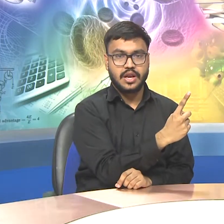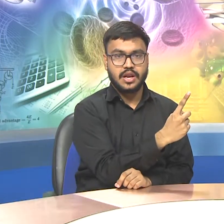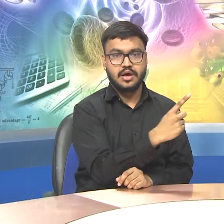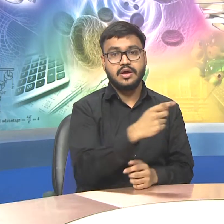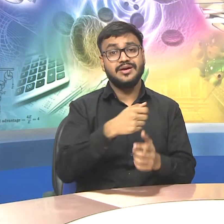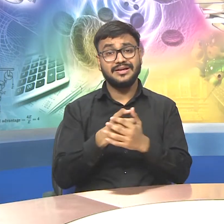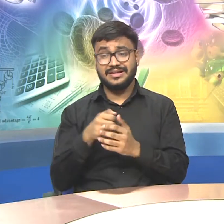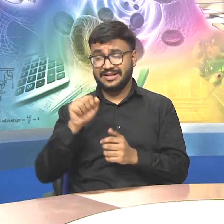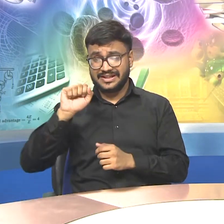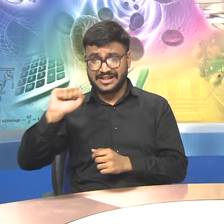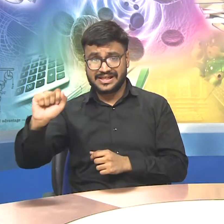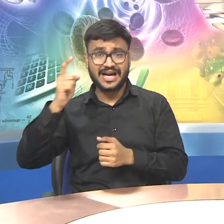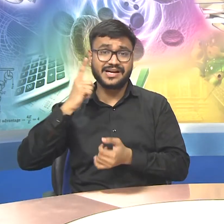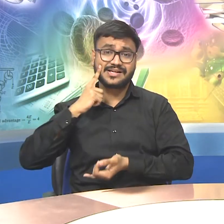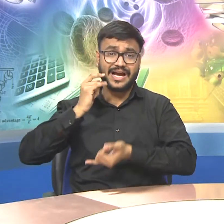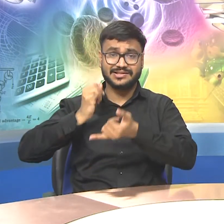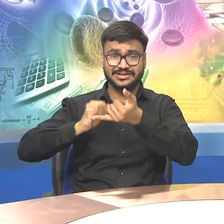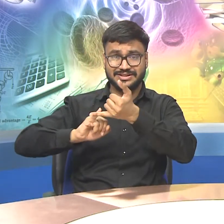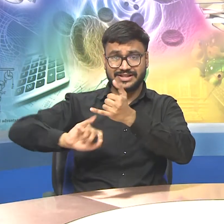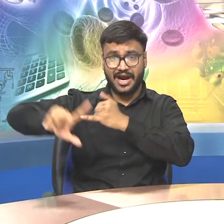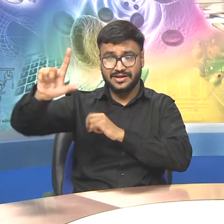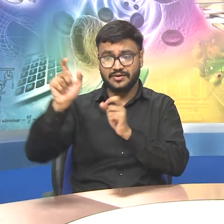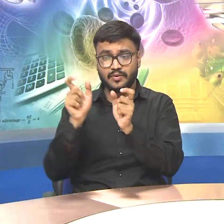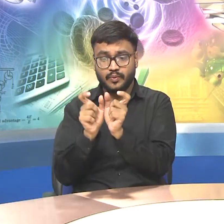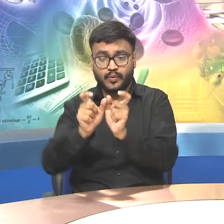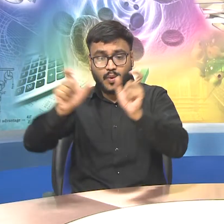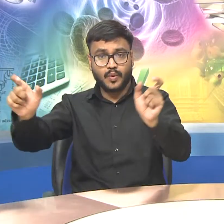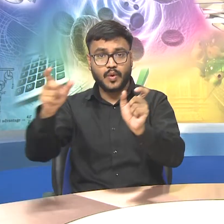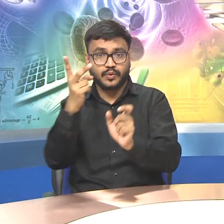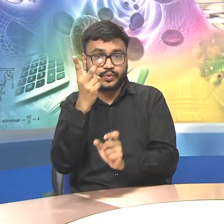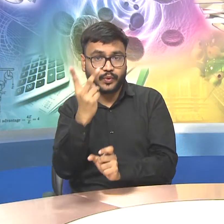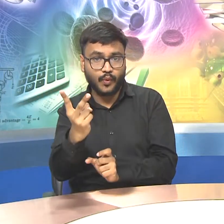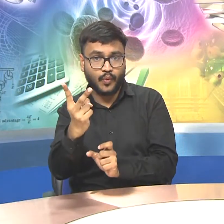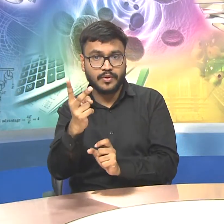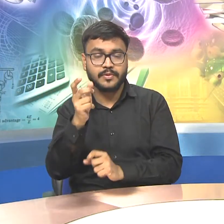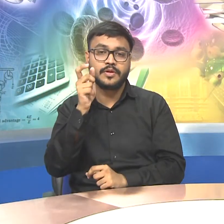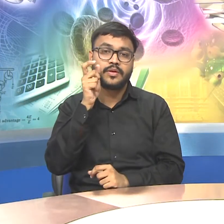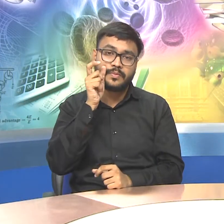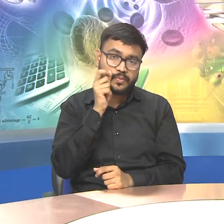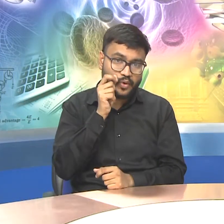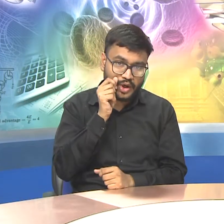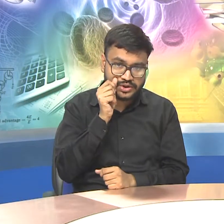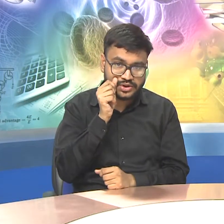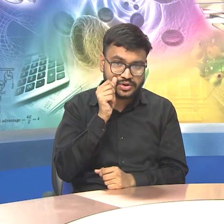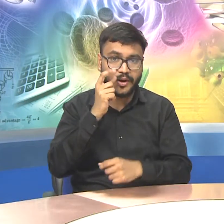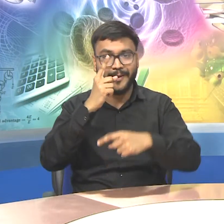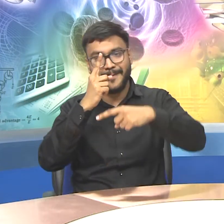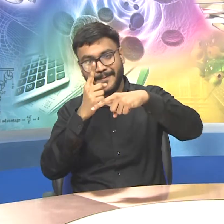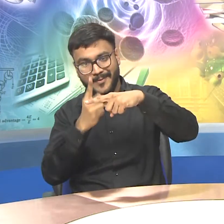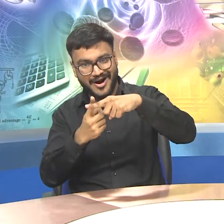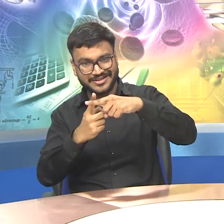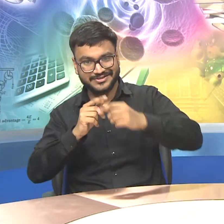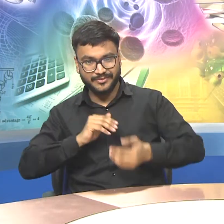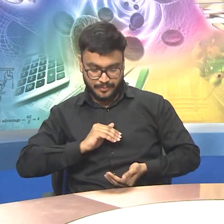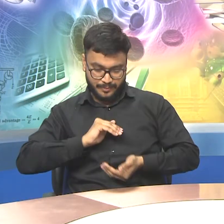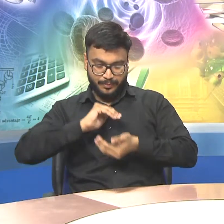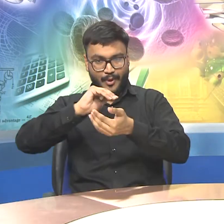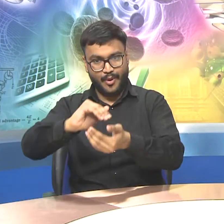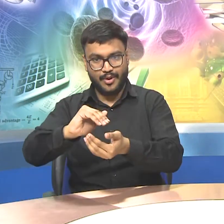For example, sun. In English, there is only one word to depict the sun,